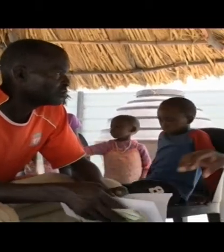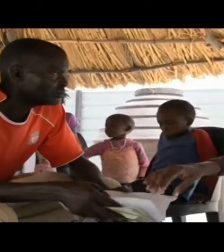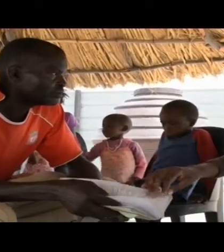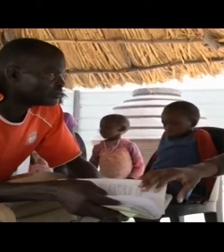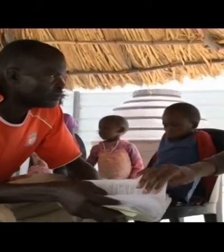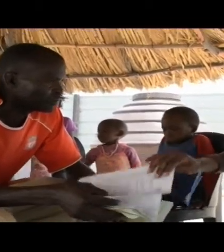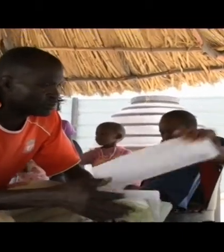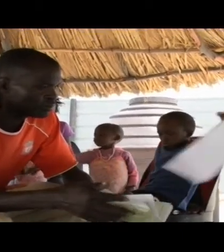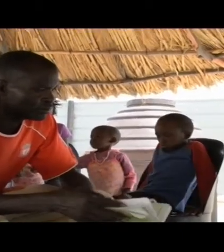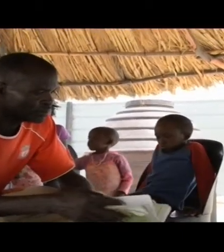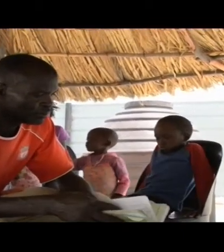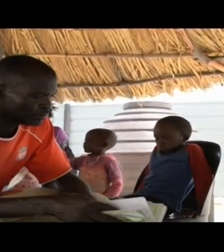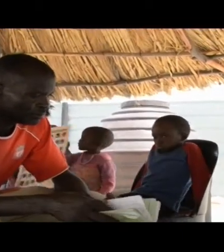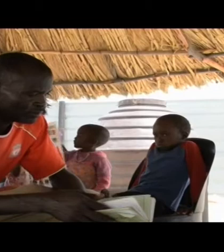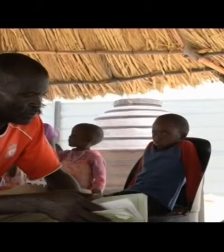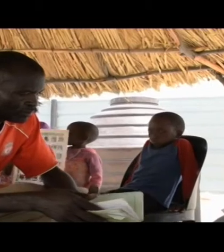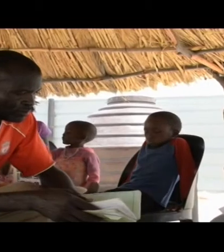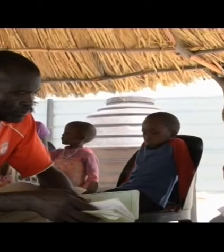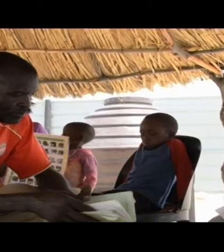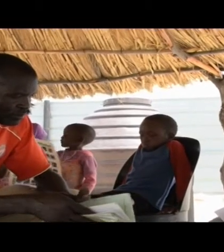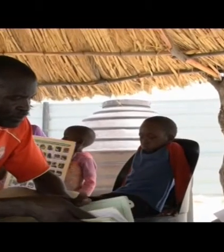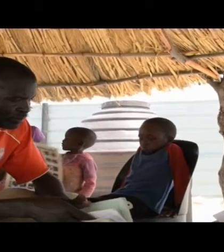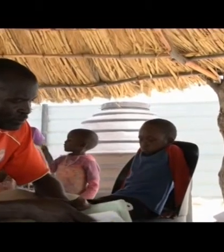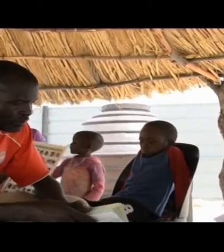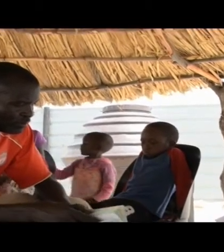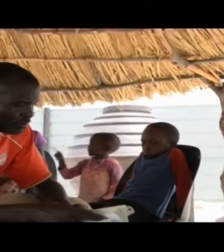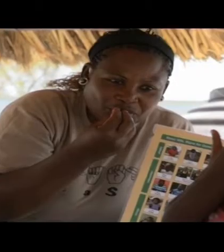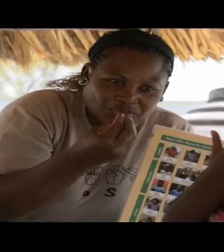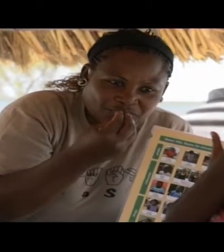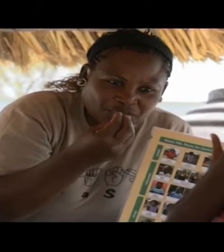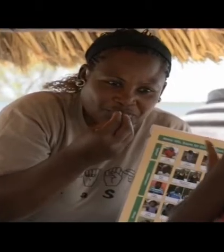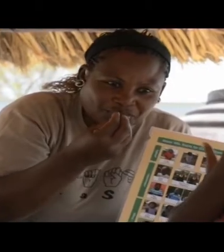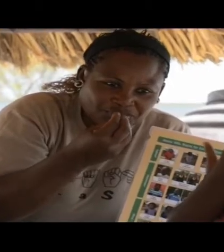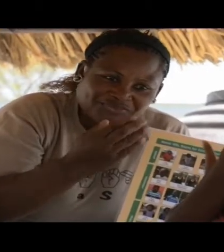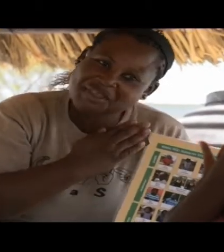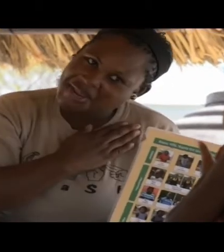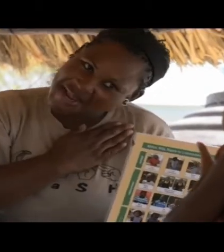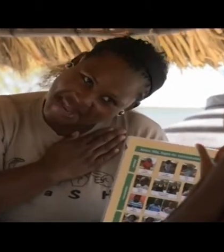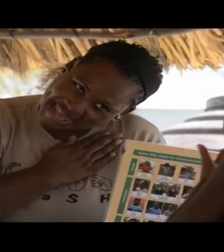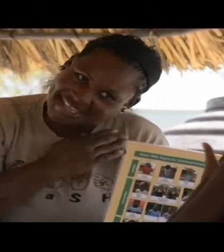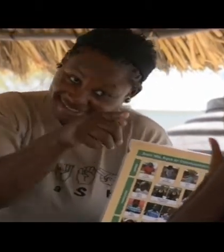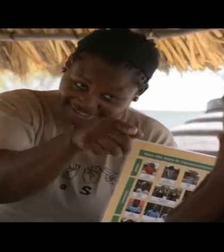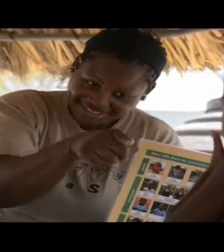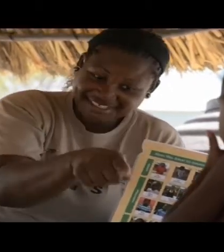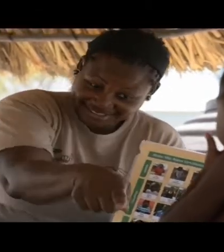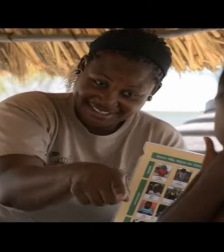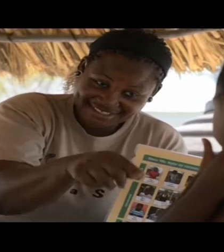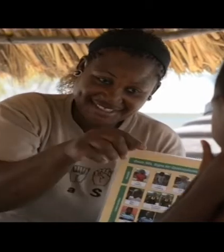so that the services become accessible for all in Namibia home visits are a new and innovative